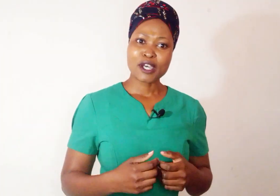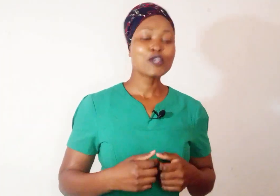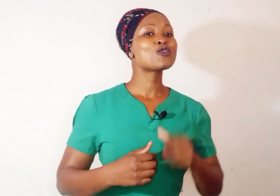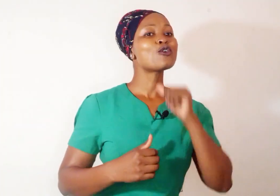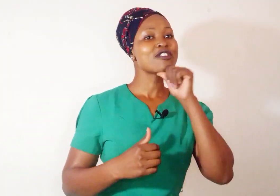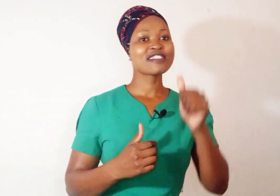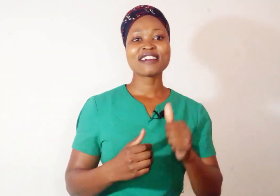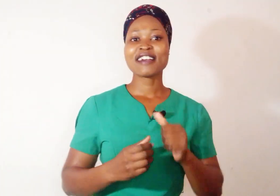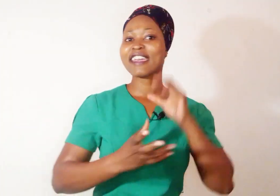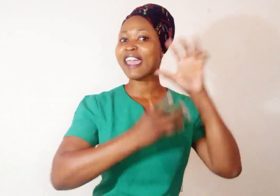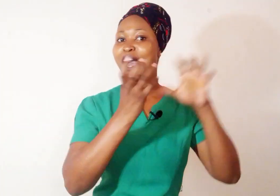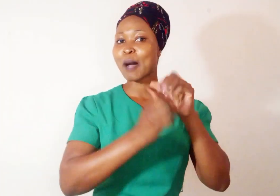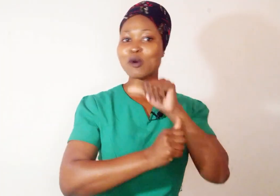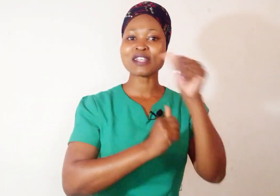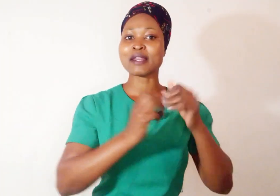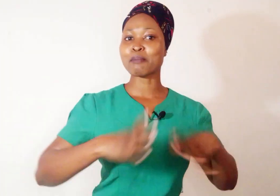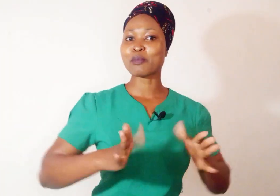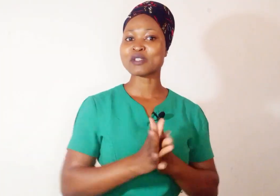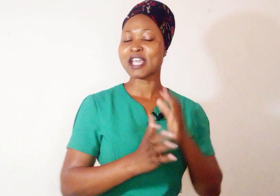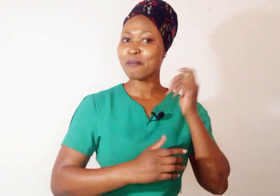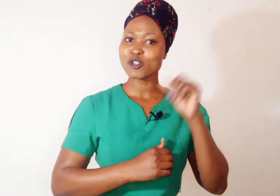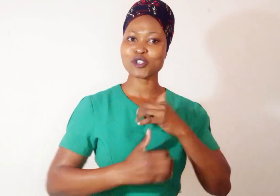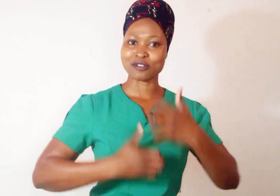you don't care about other people's emotions.